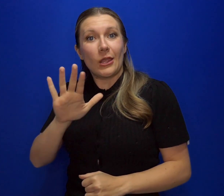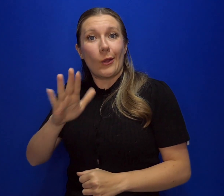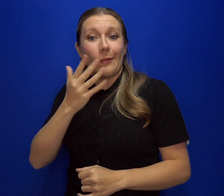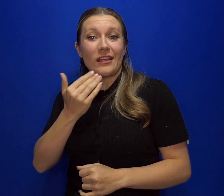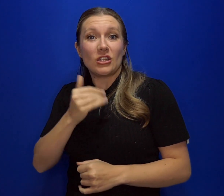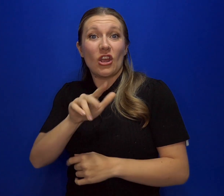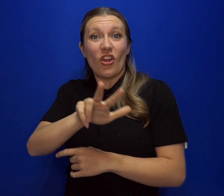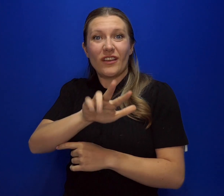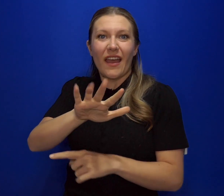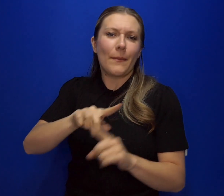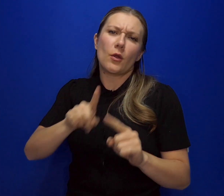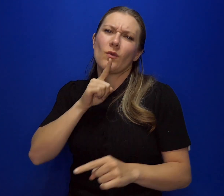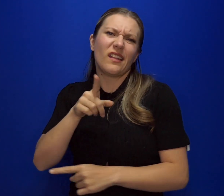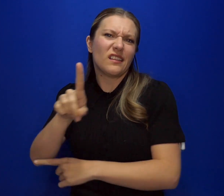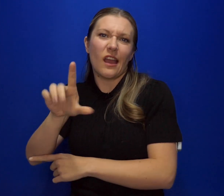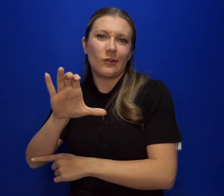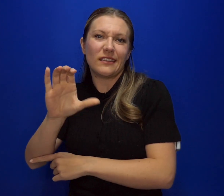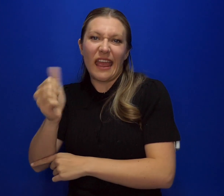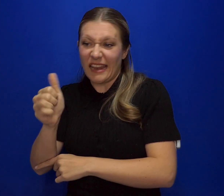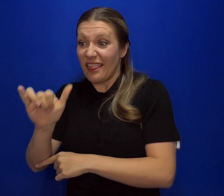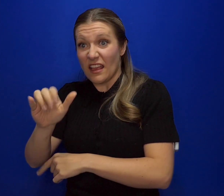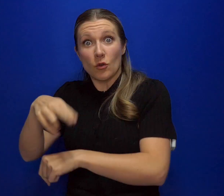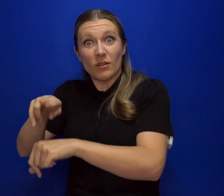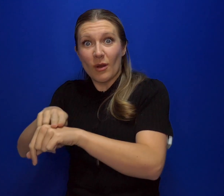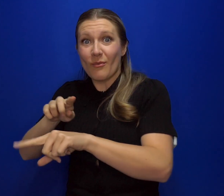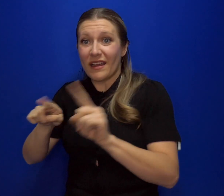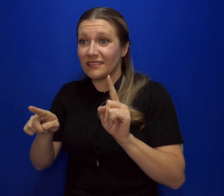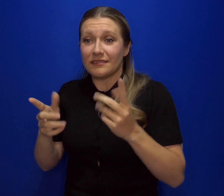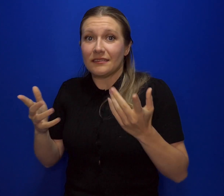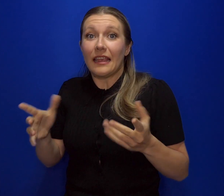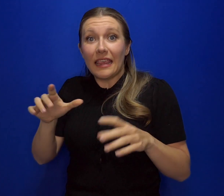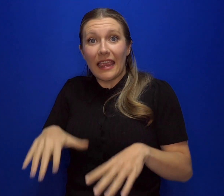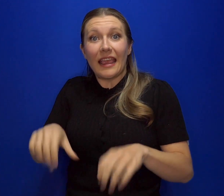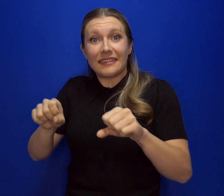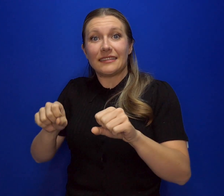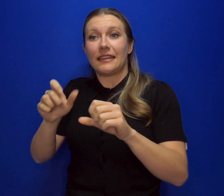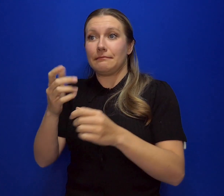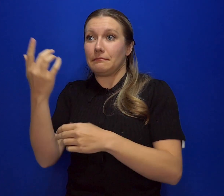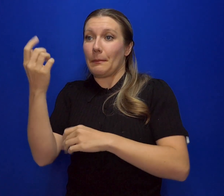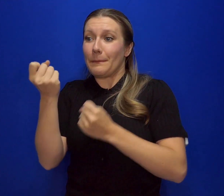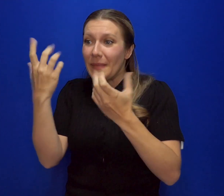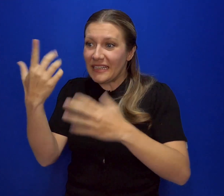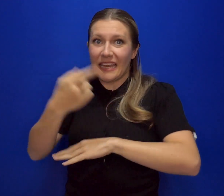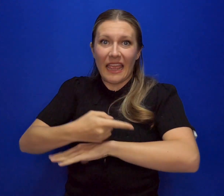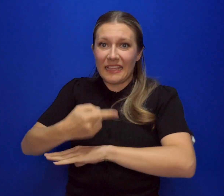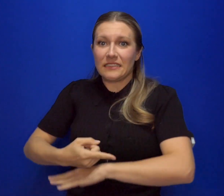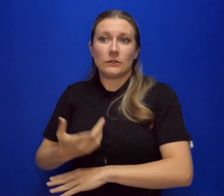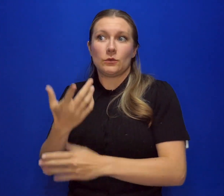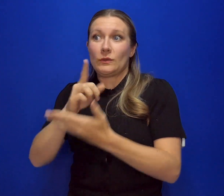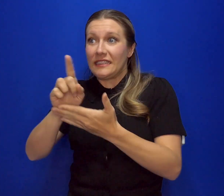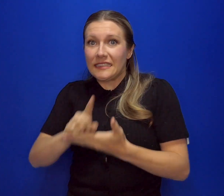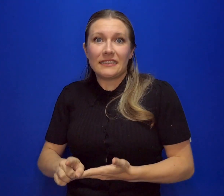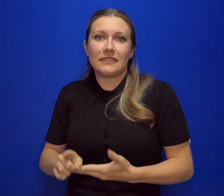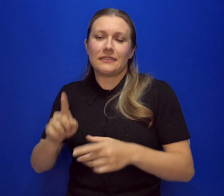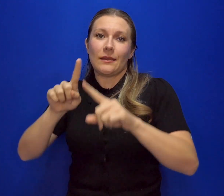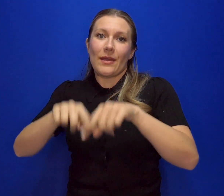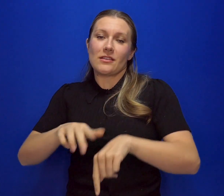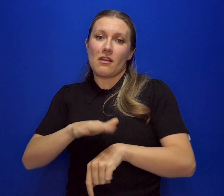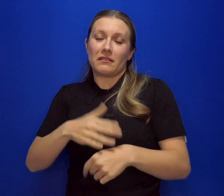sugar's 35 and your blood sugar's 110. And it can take sometimes days and weeks, depending on how long you've been high, for your body